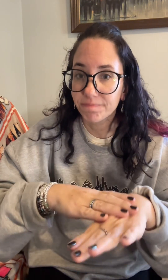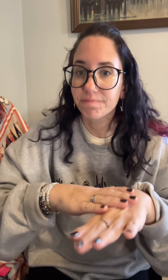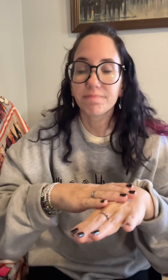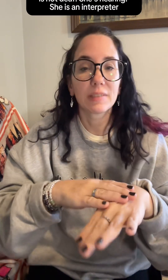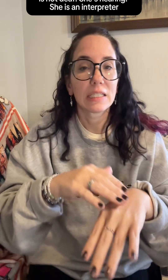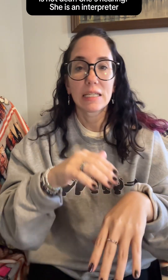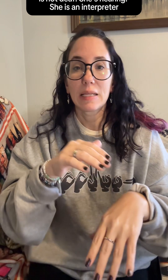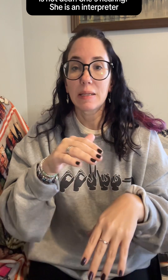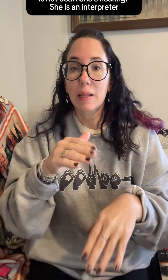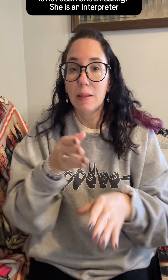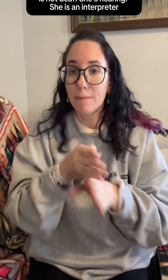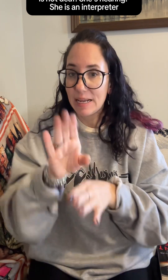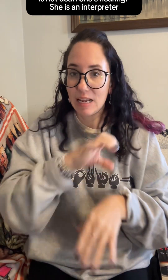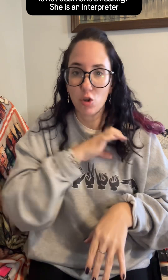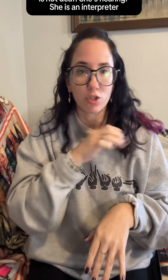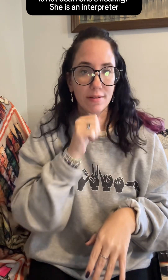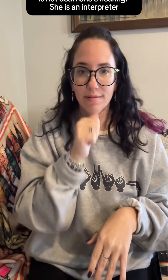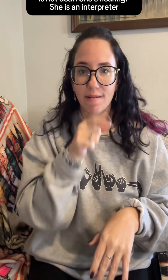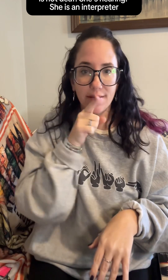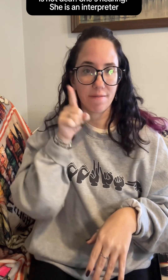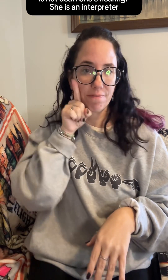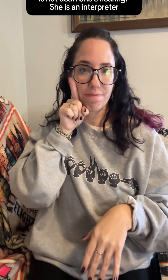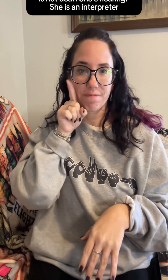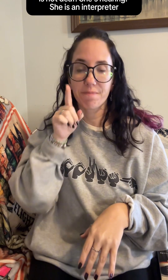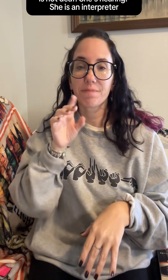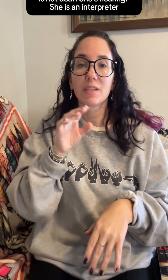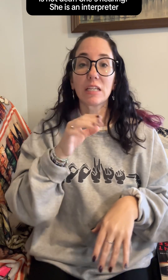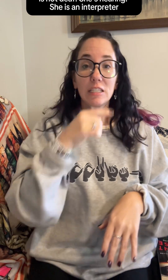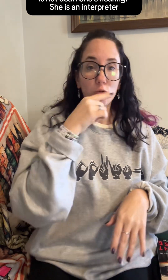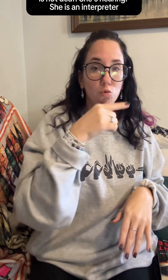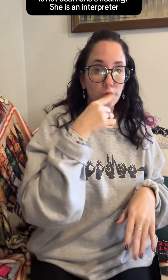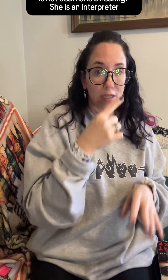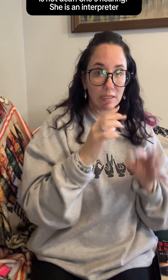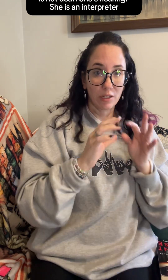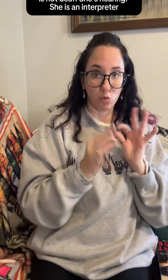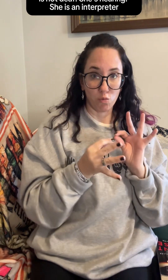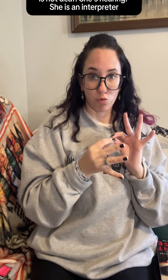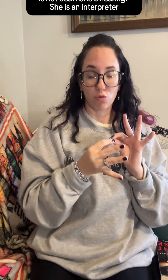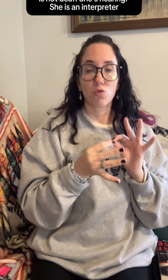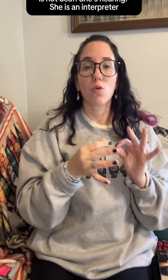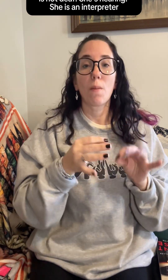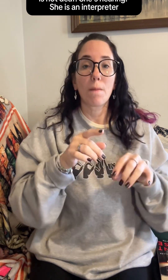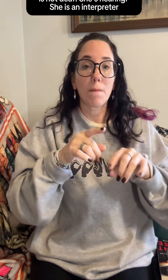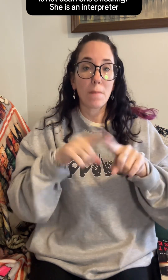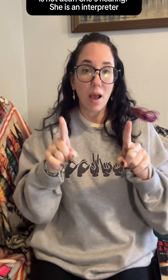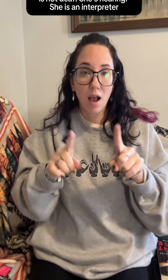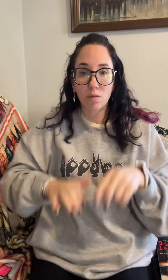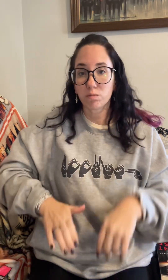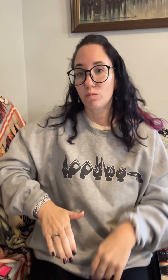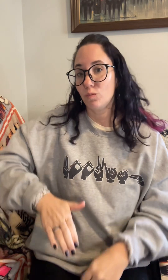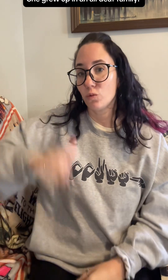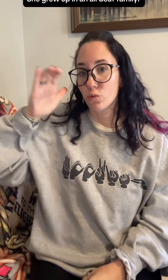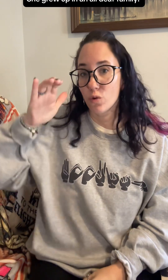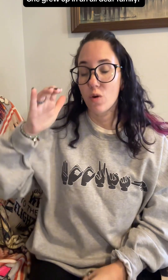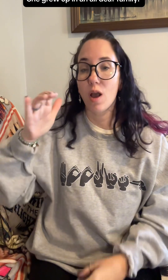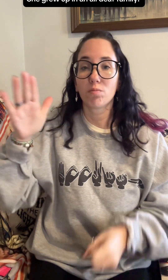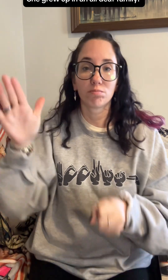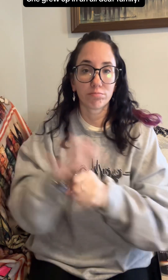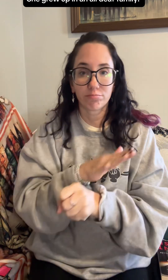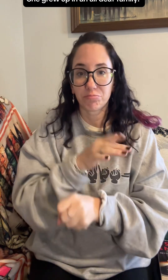Just a note, the main character is not deaf. She is hearing. She is an interpreter, but she grew up in an